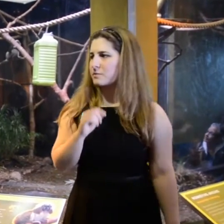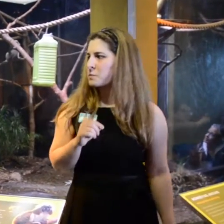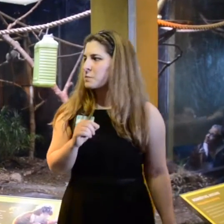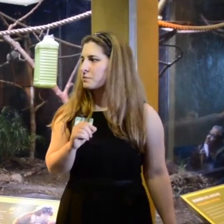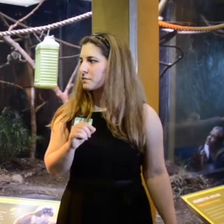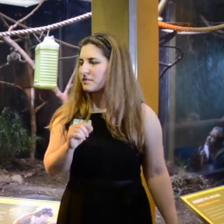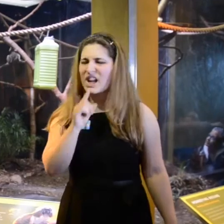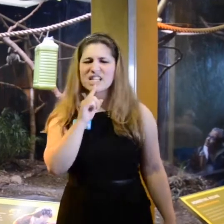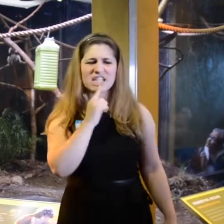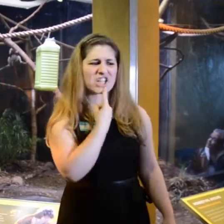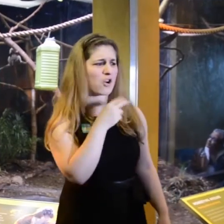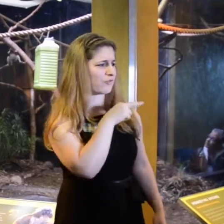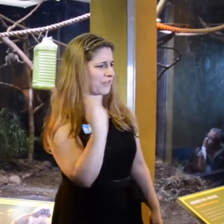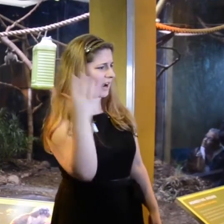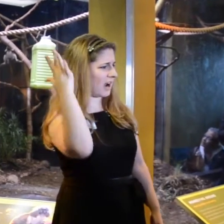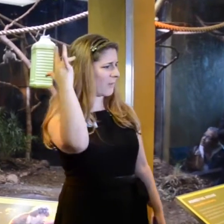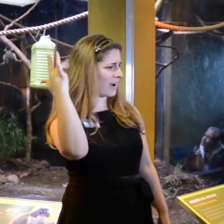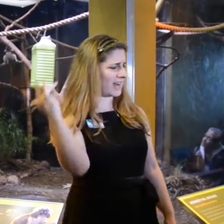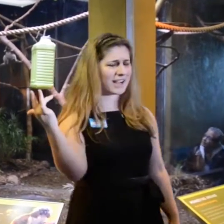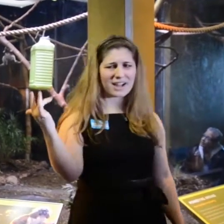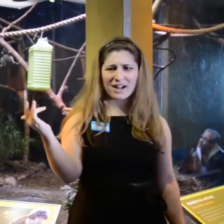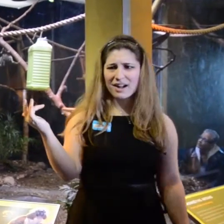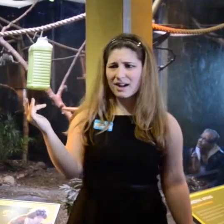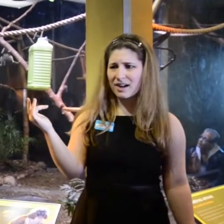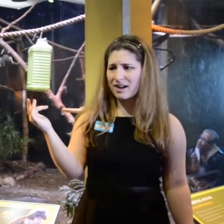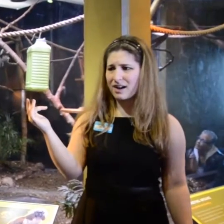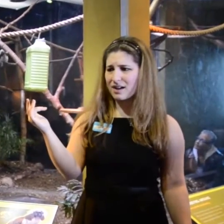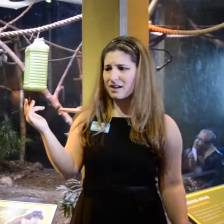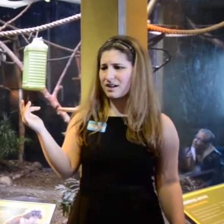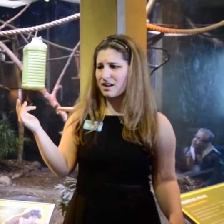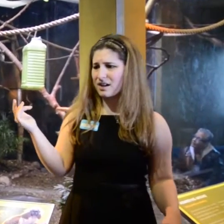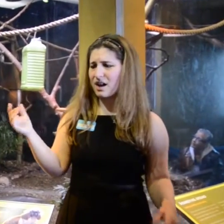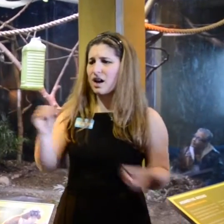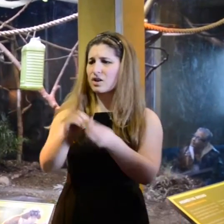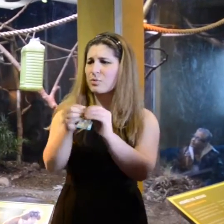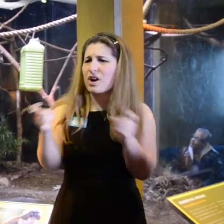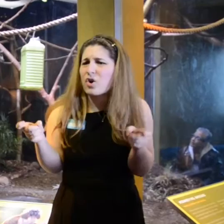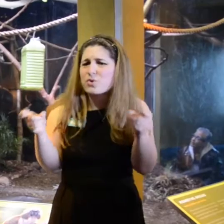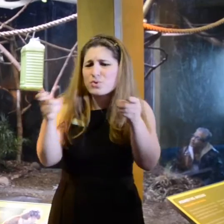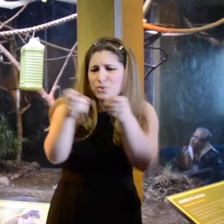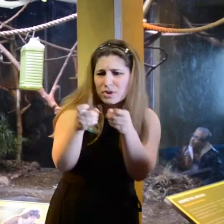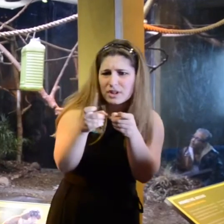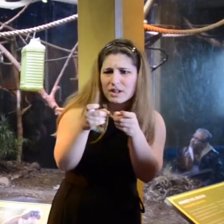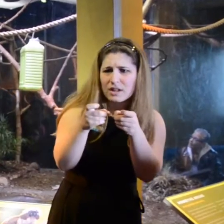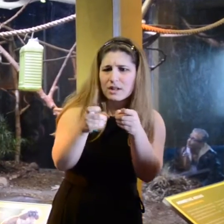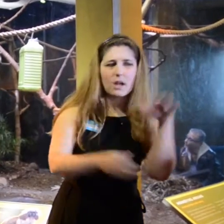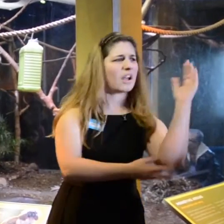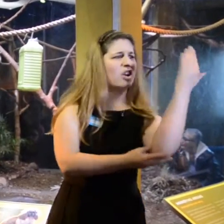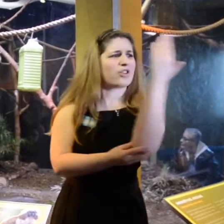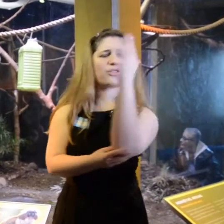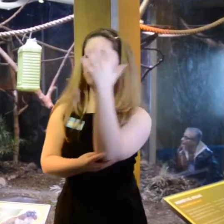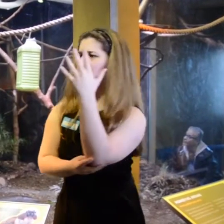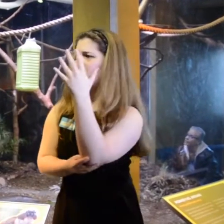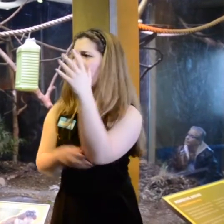tamarinds are critically endangered. That means that there aren't that many of them left. There's a lot of deforestation going on out in